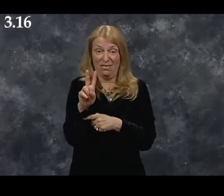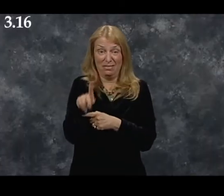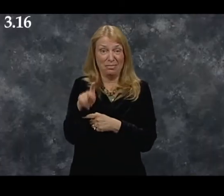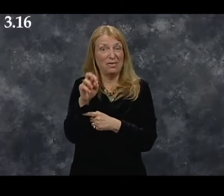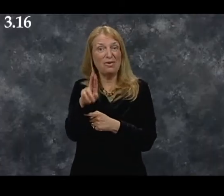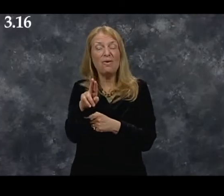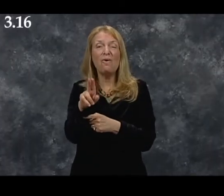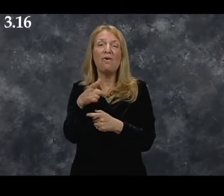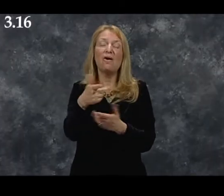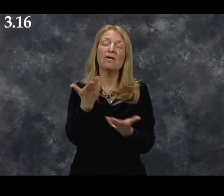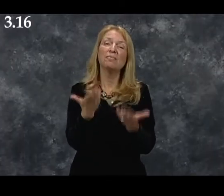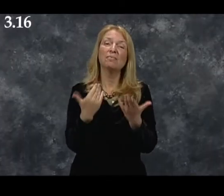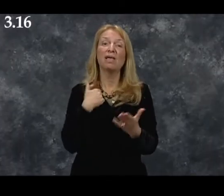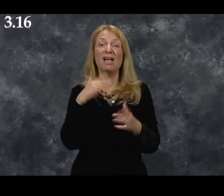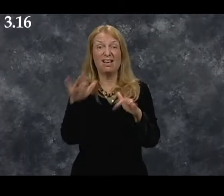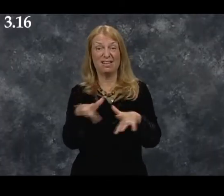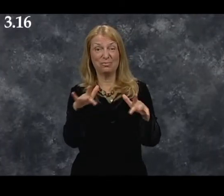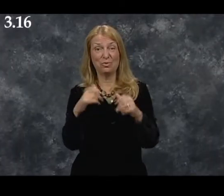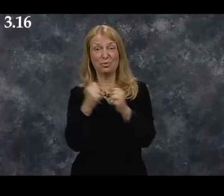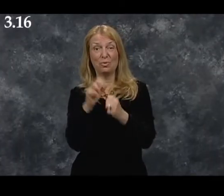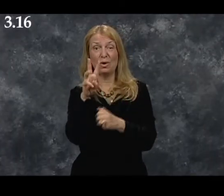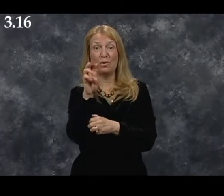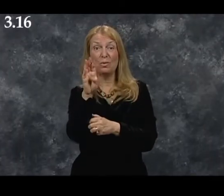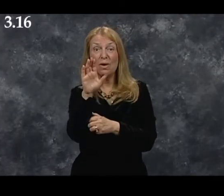a computer with a webcam.